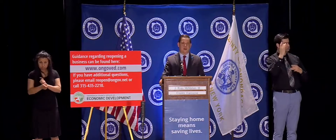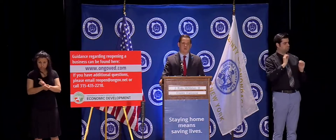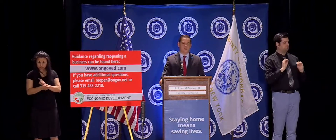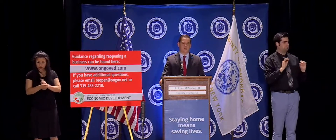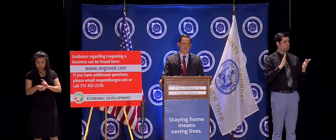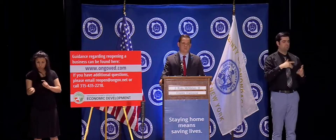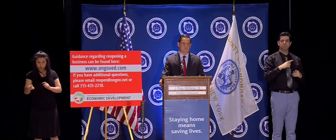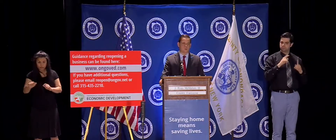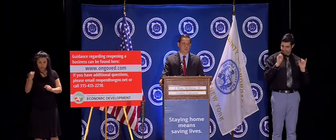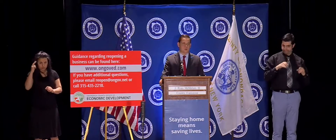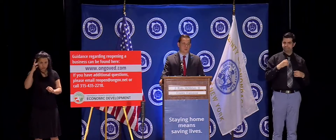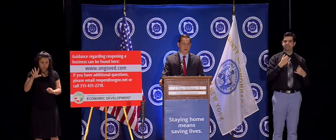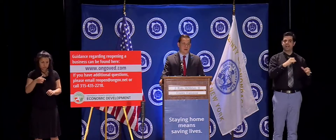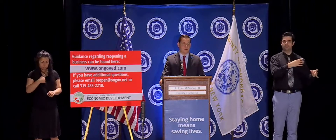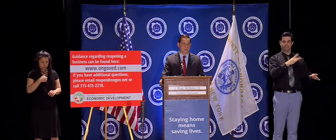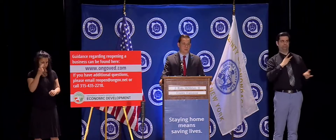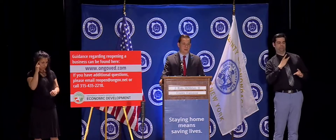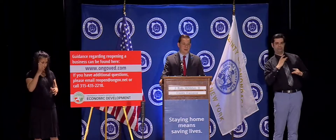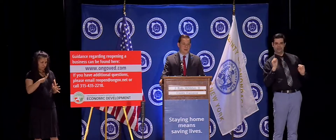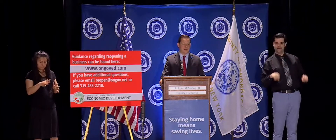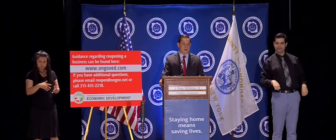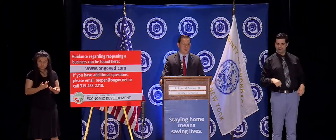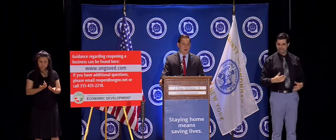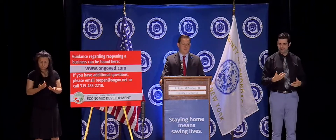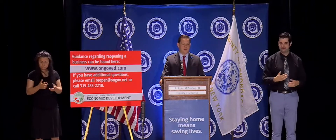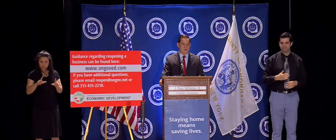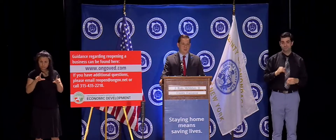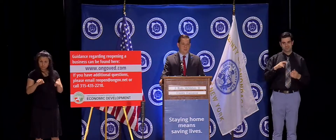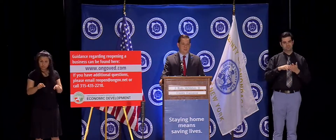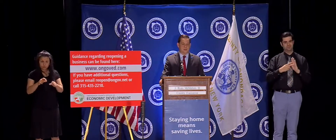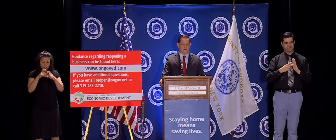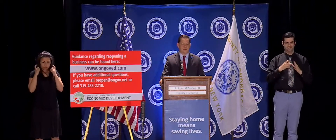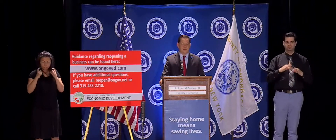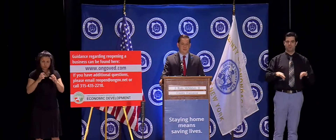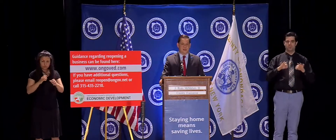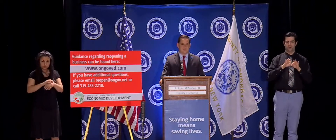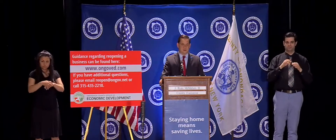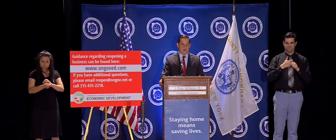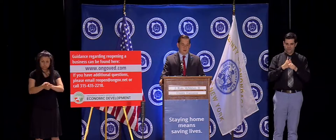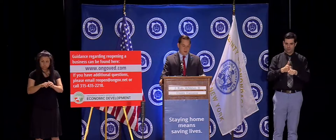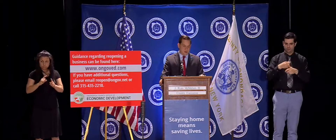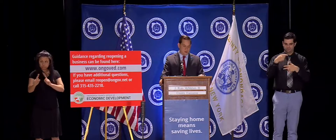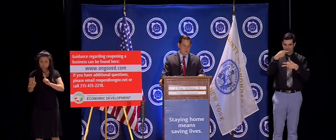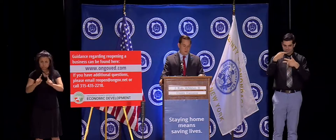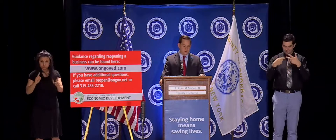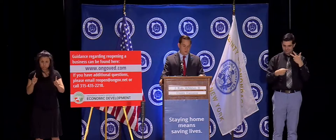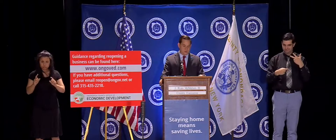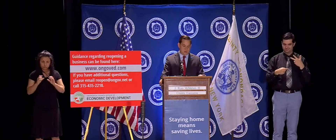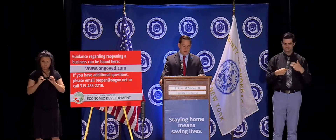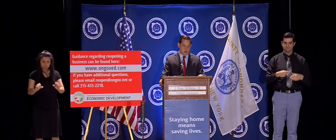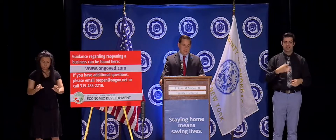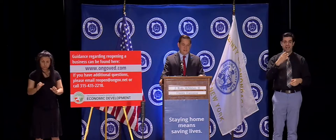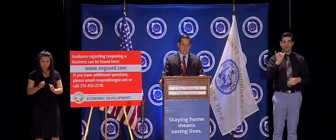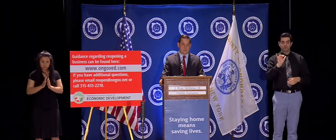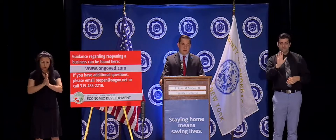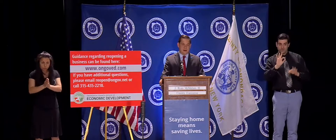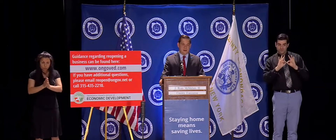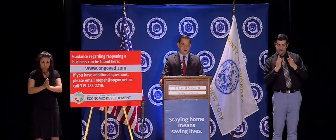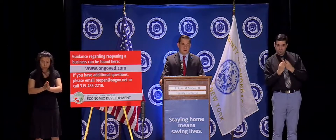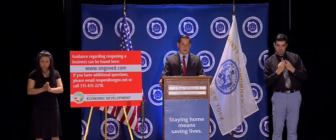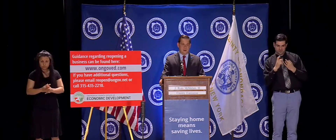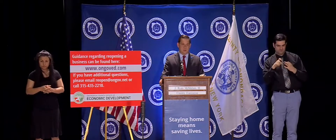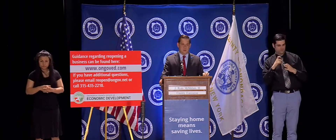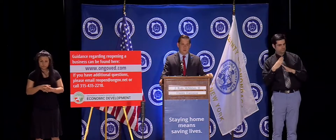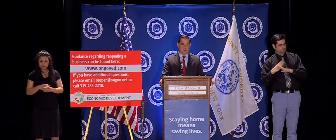ultimate sacrifice so we can have this weekend. Please remember, please keep your family safe. There are folks that are